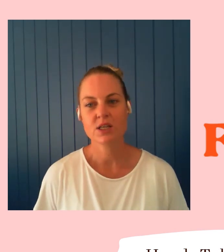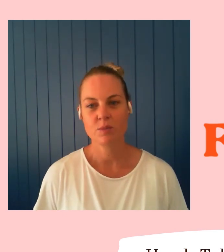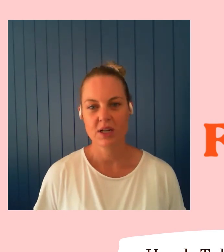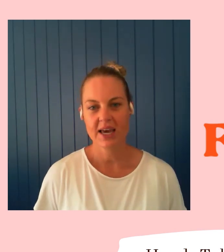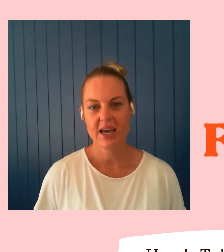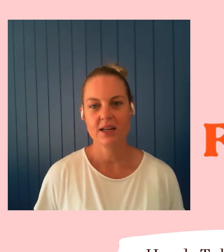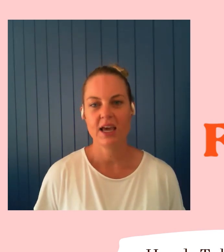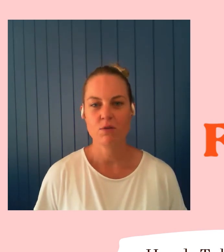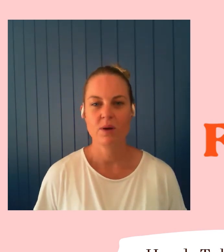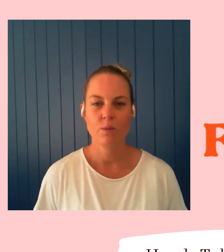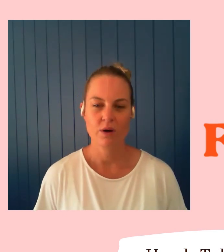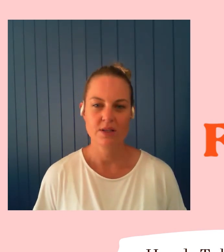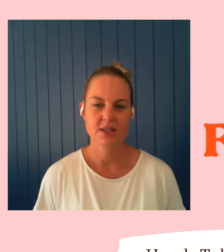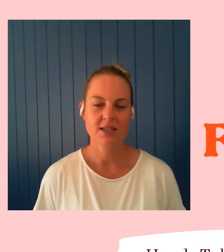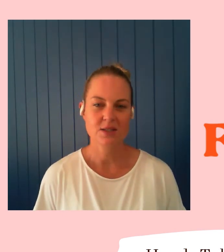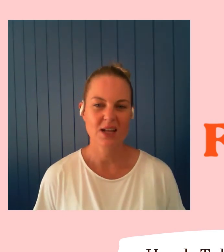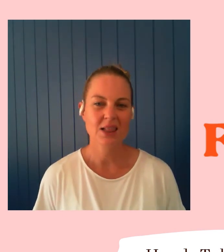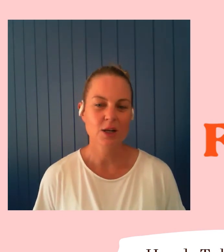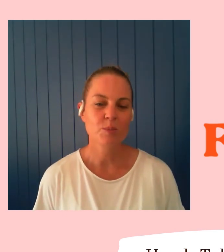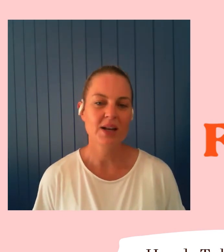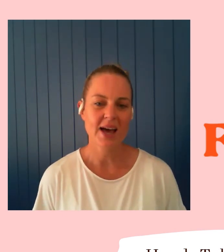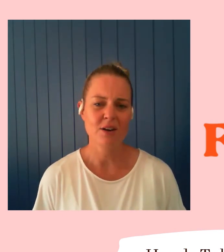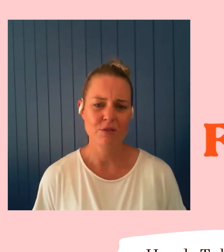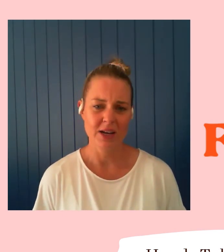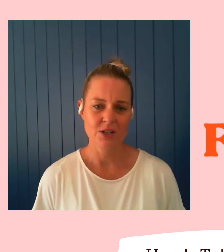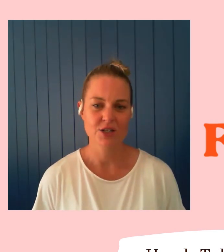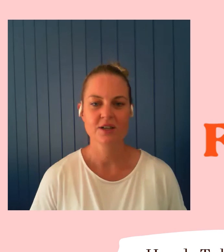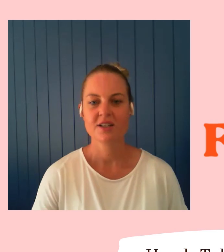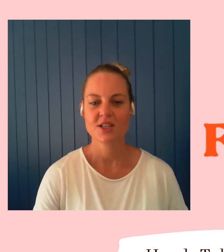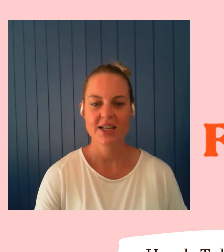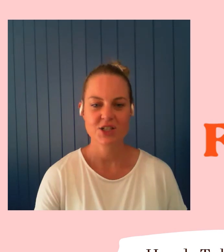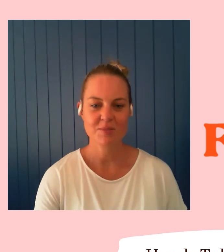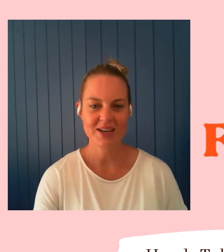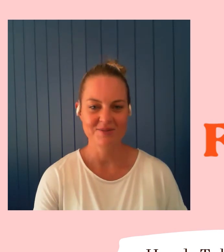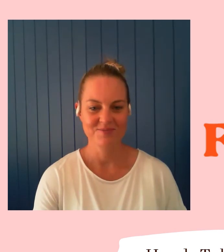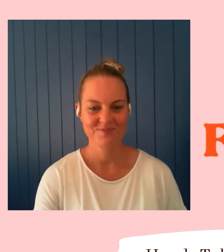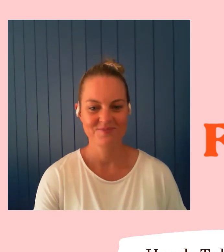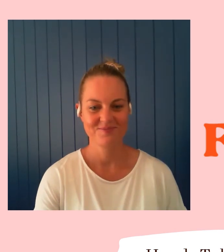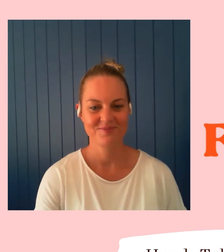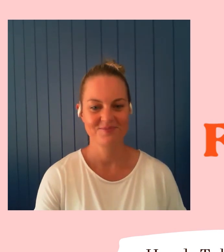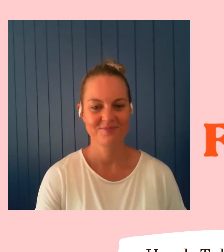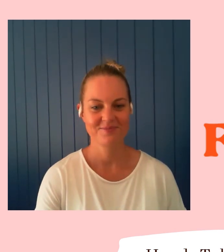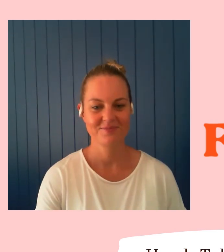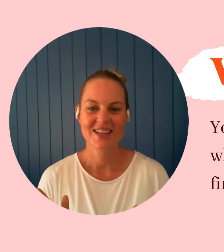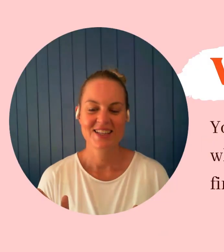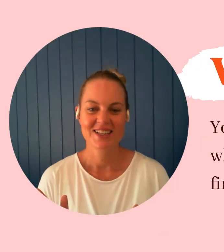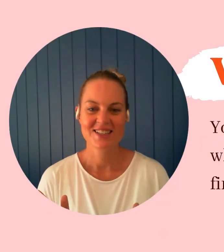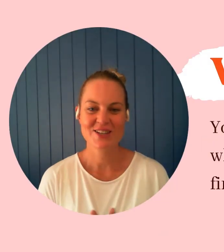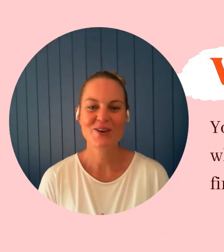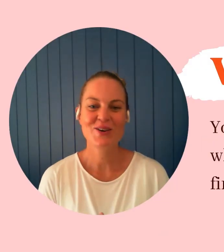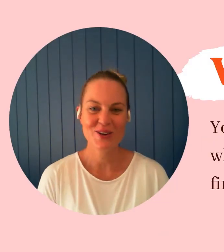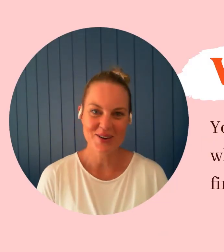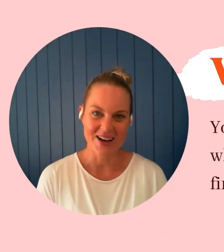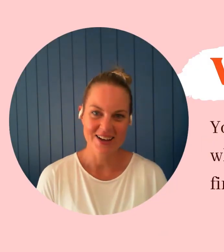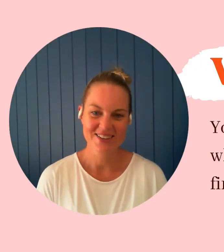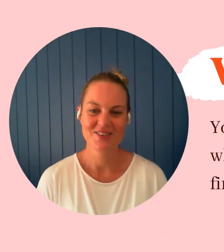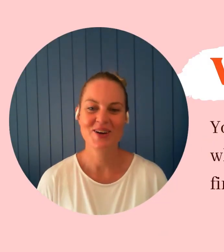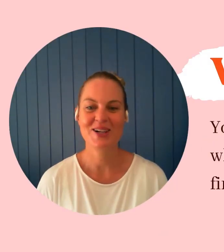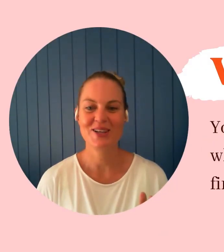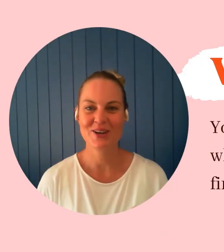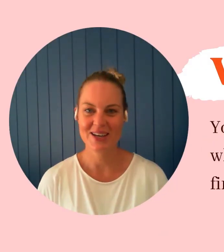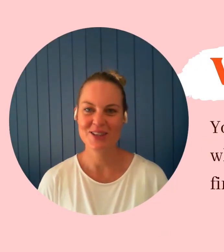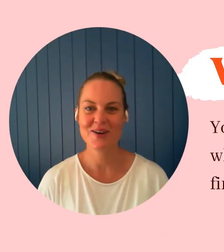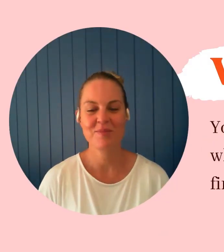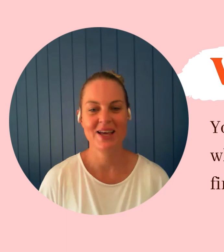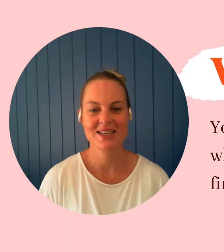little ones communicate even when words are still a little bit out of reach. So let's jump in. So who you are?